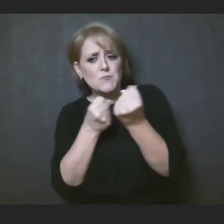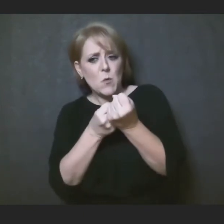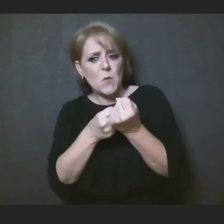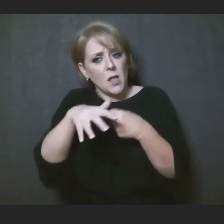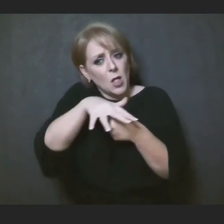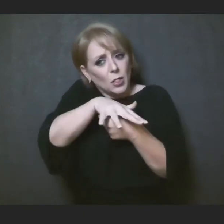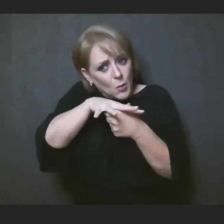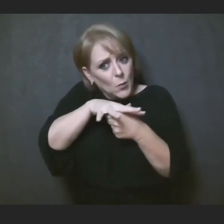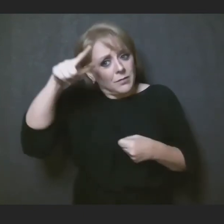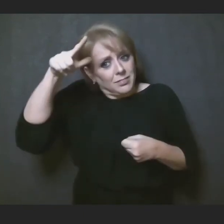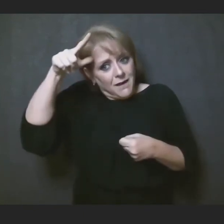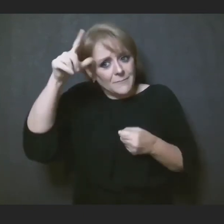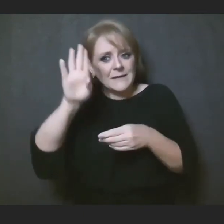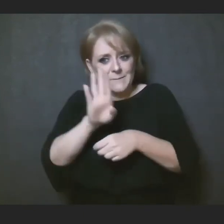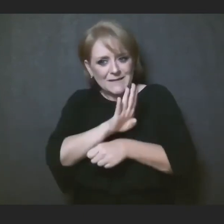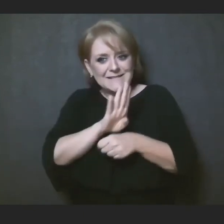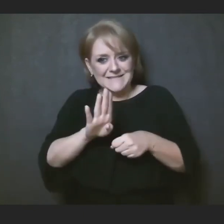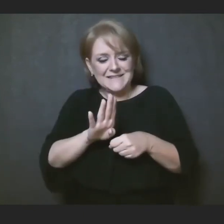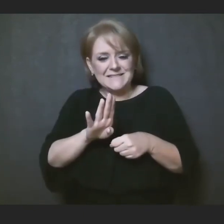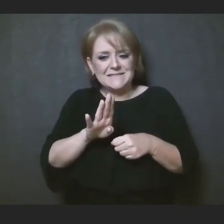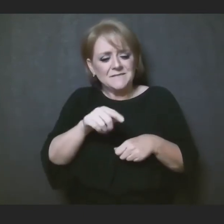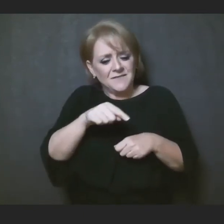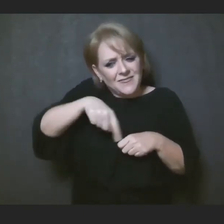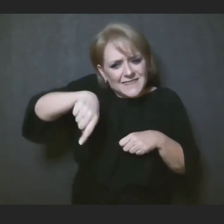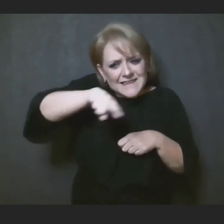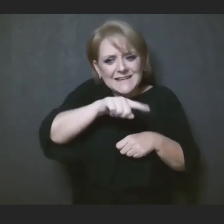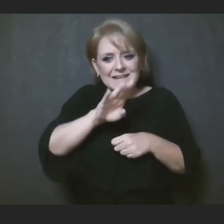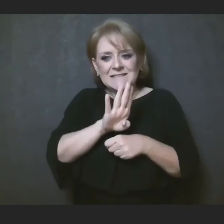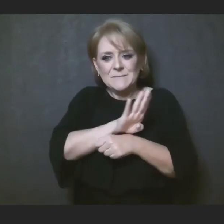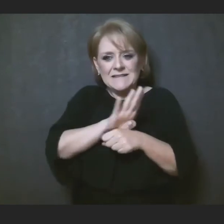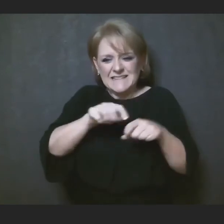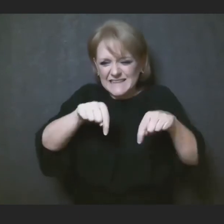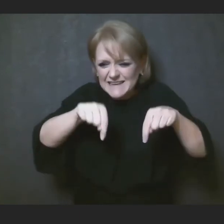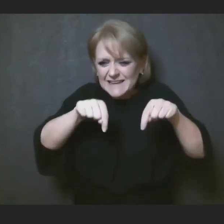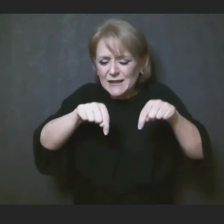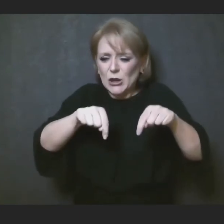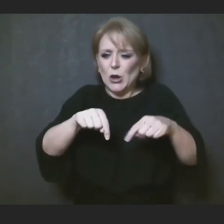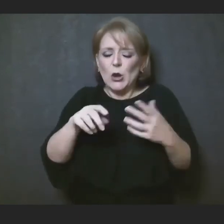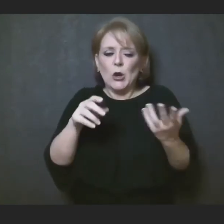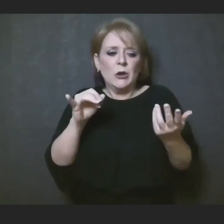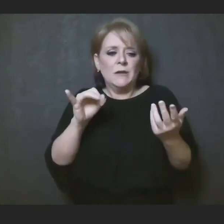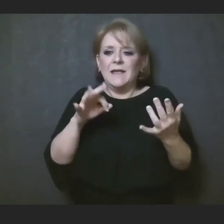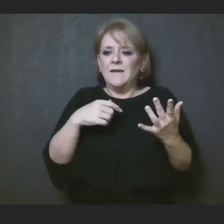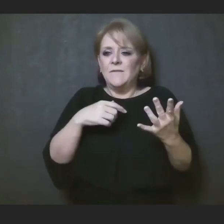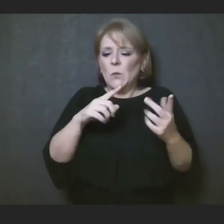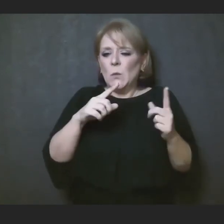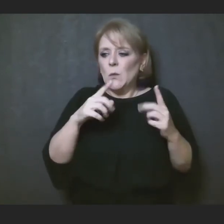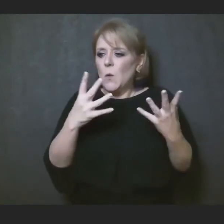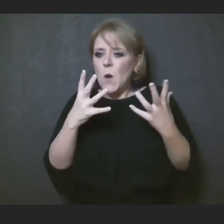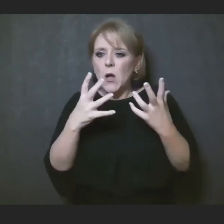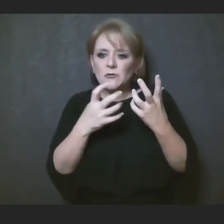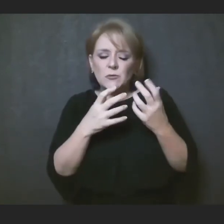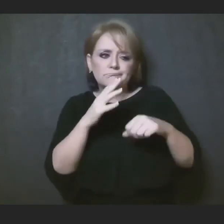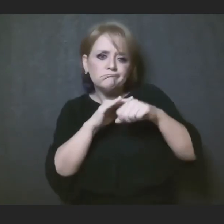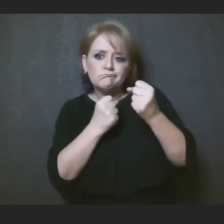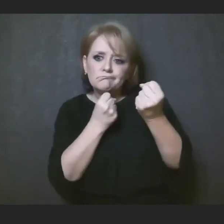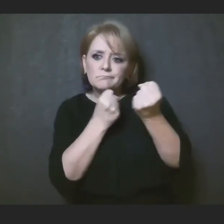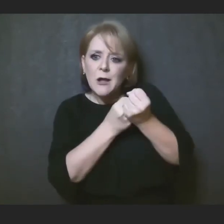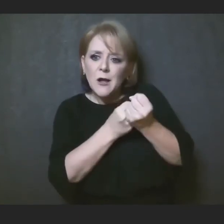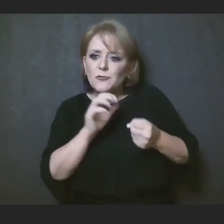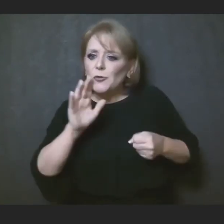those businesses that you know when you call them to sponsor your kids volleyball or softball or